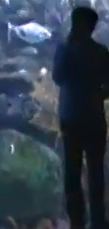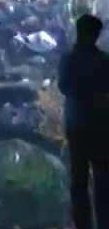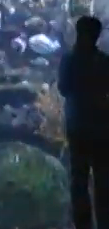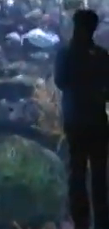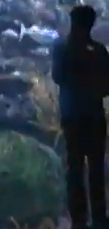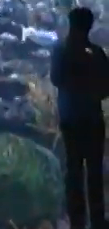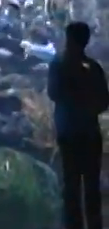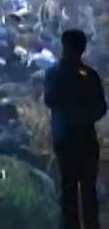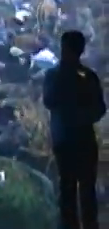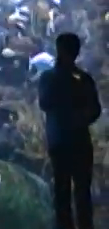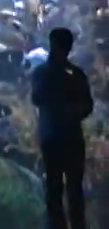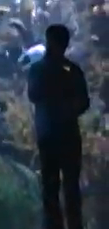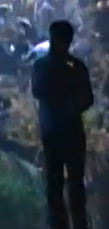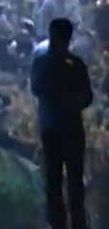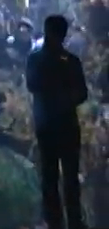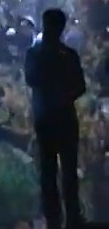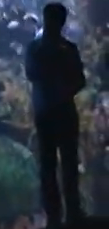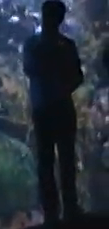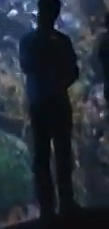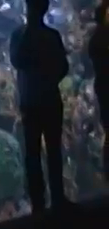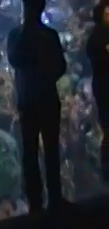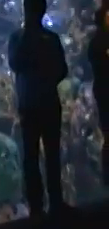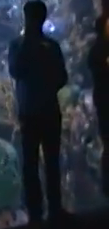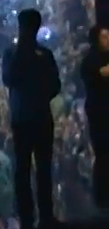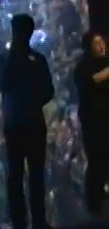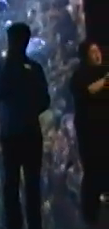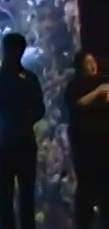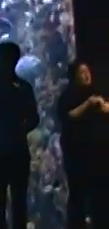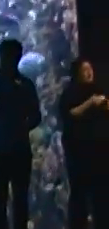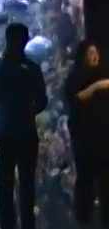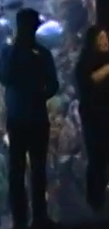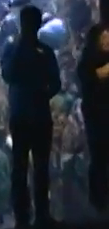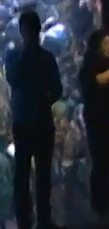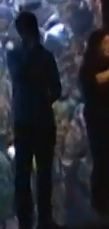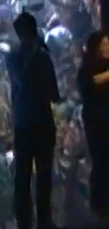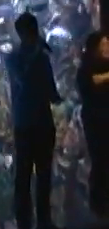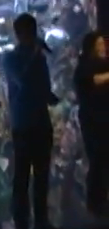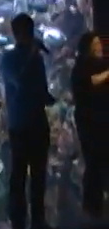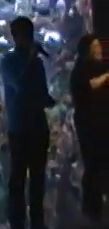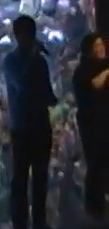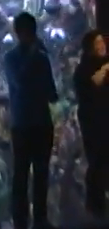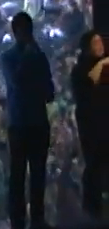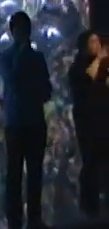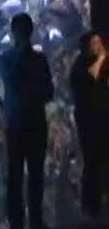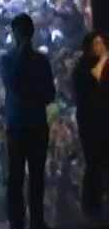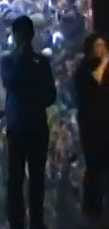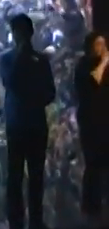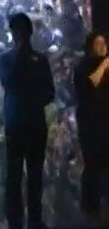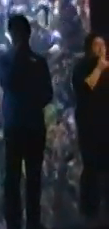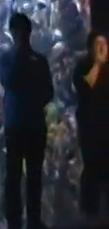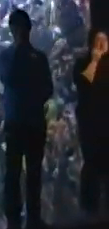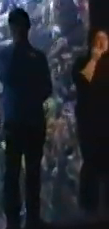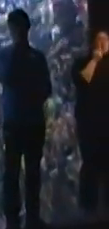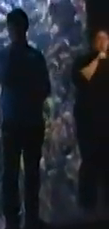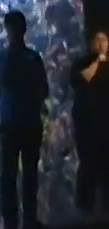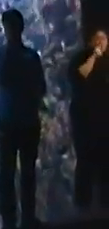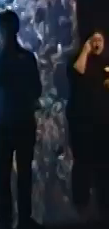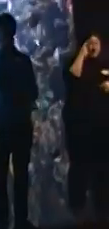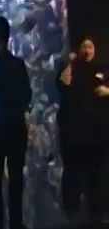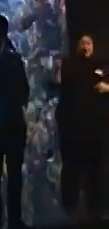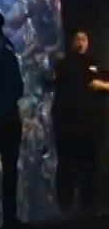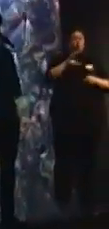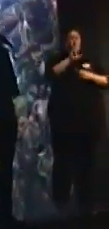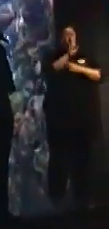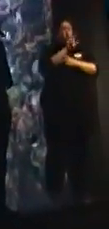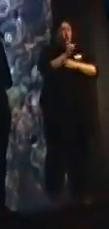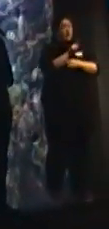Now, I actually want to ask the audience a question. Who thinks that coral is a plant? Hands up for plant.